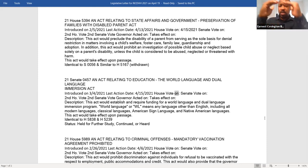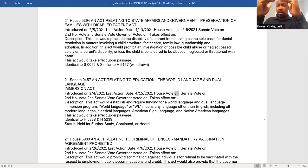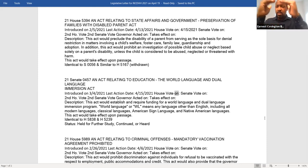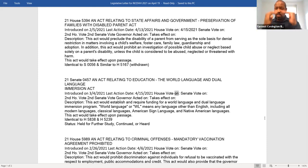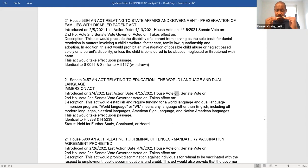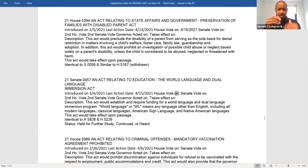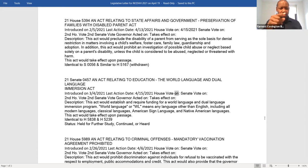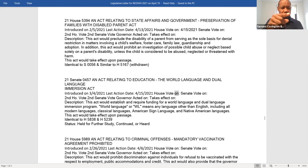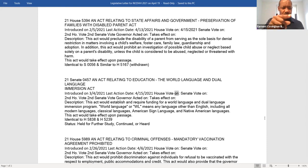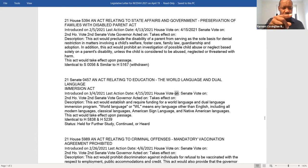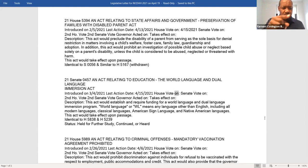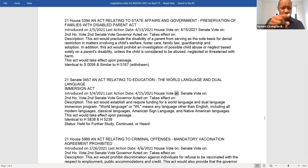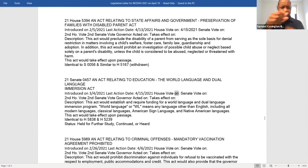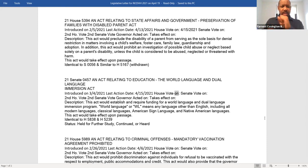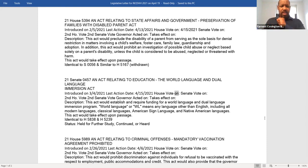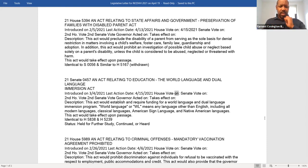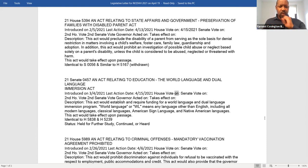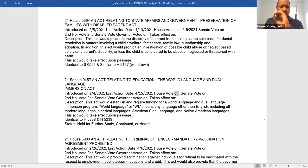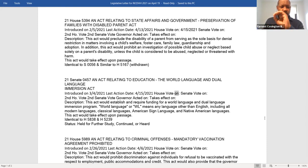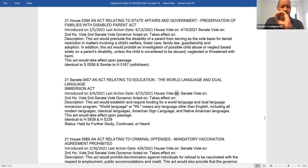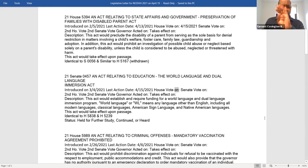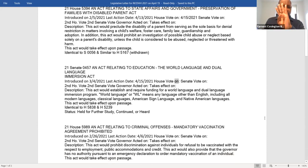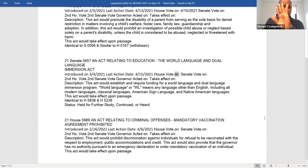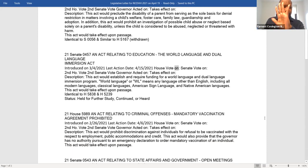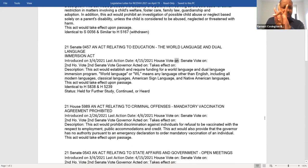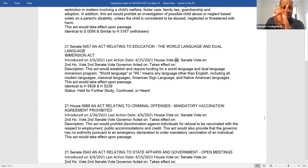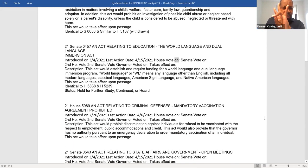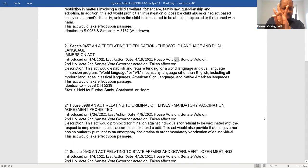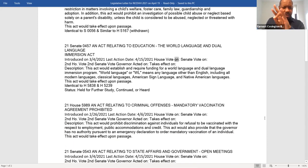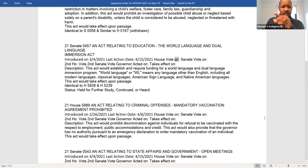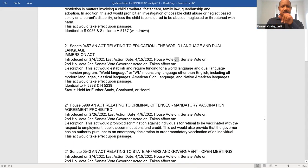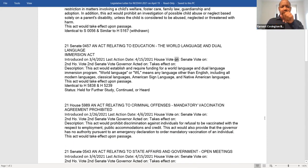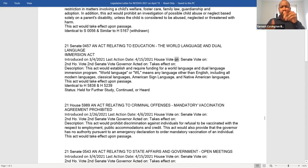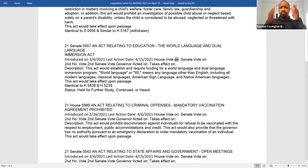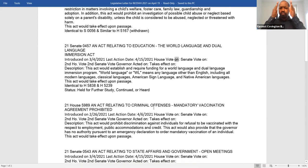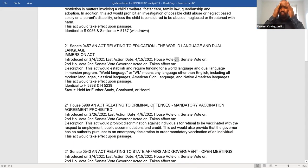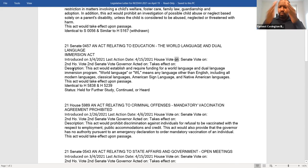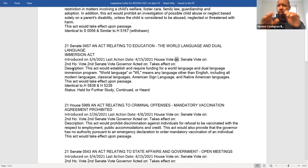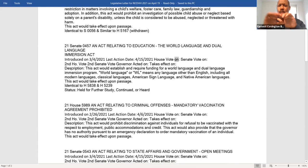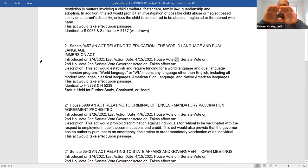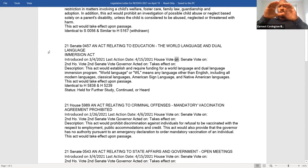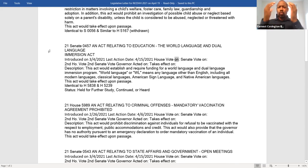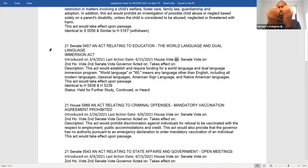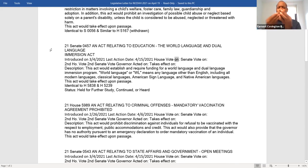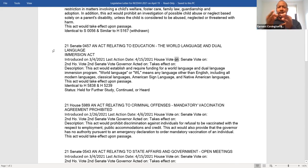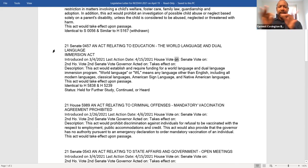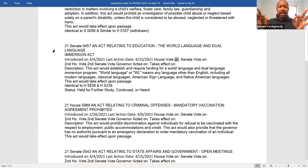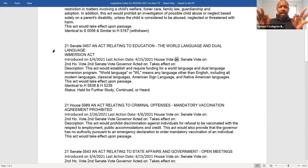That's where that process is. So moving on to the next one now, Senate 0457. This one specifically